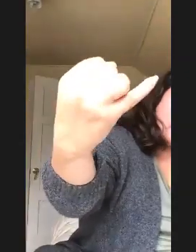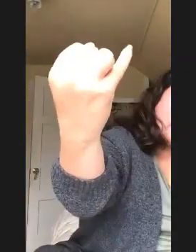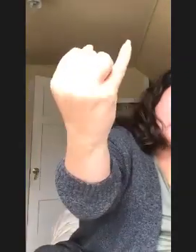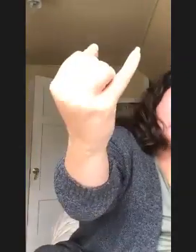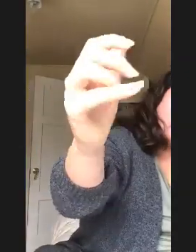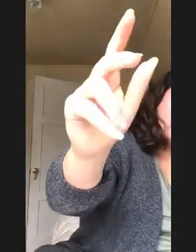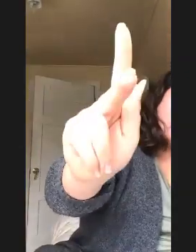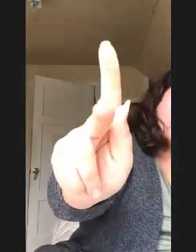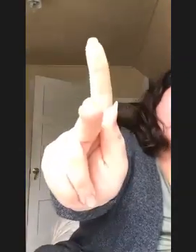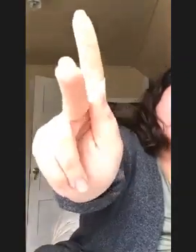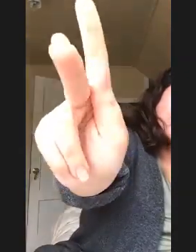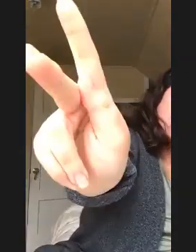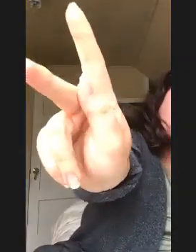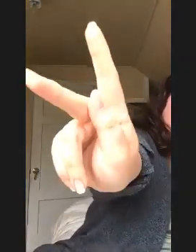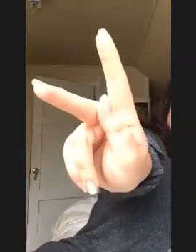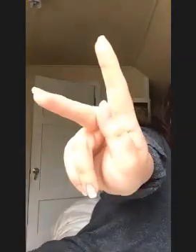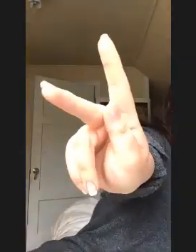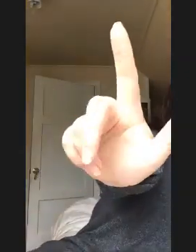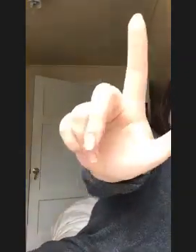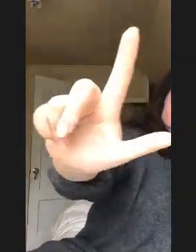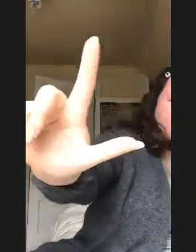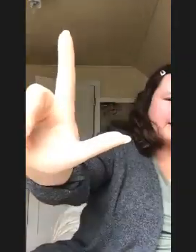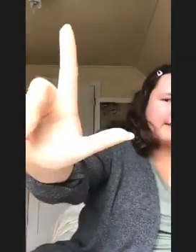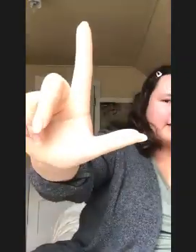J, K, L,